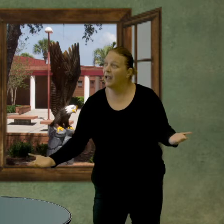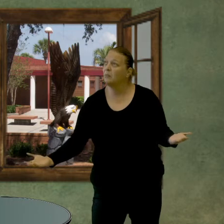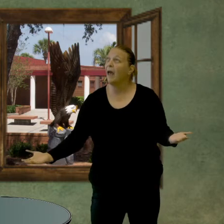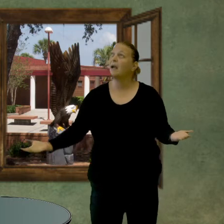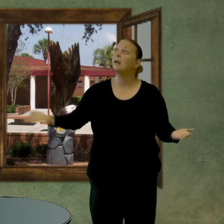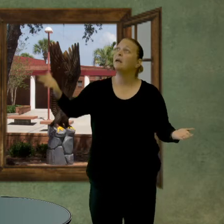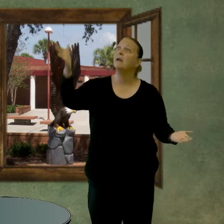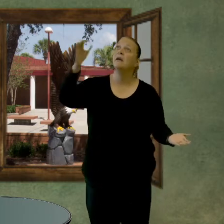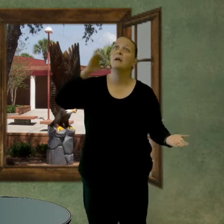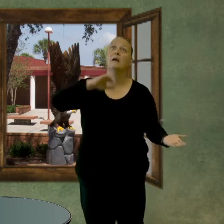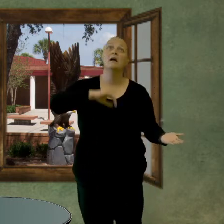back.